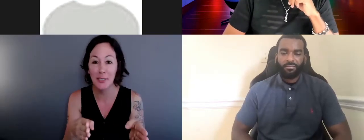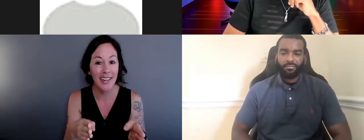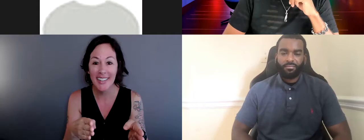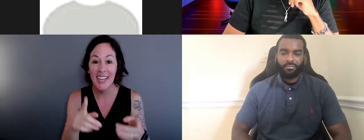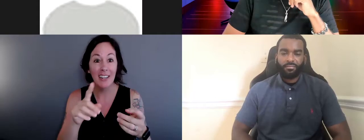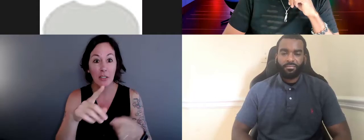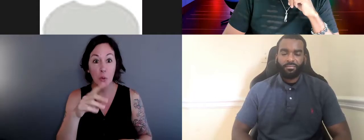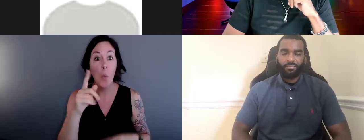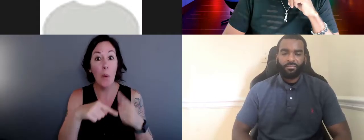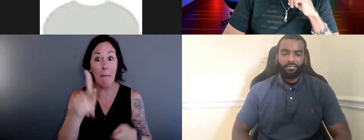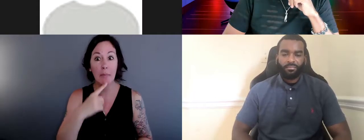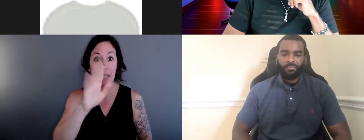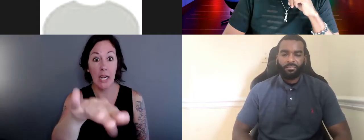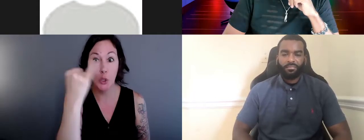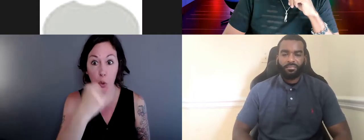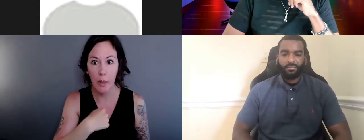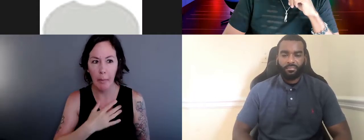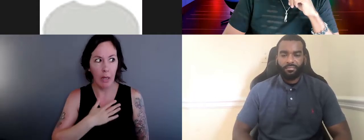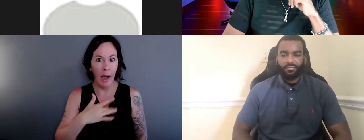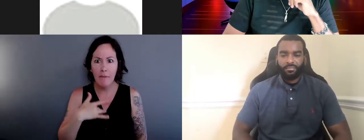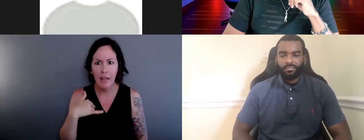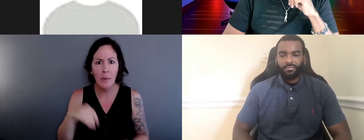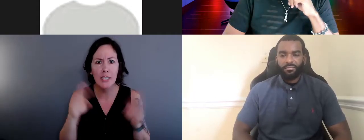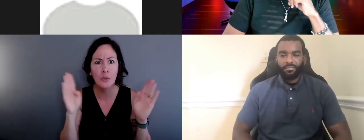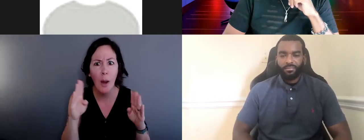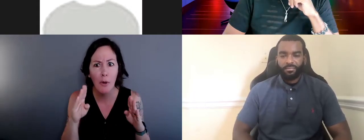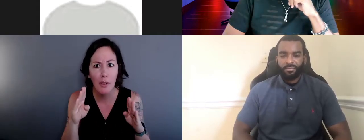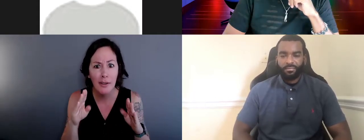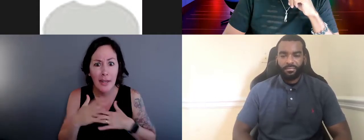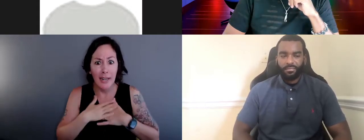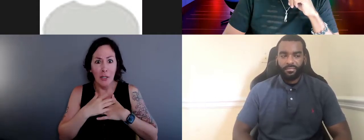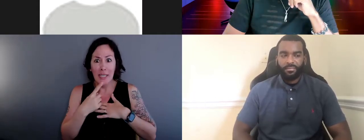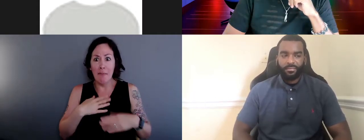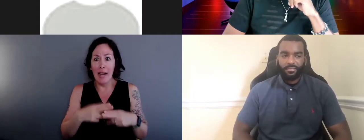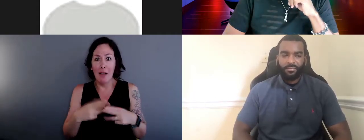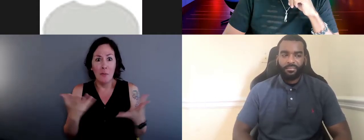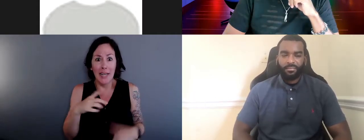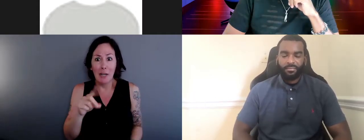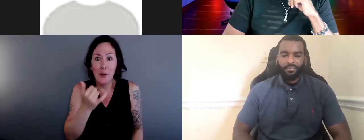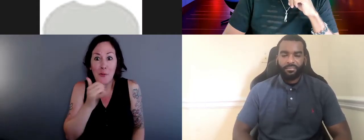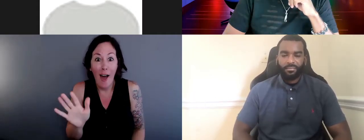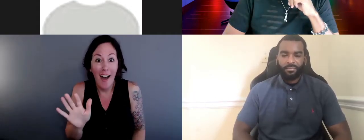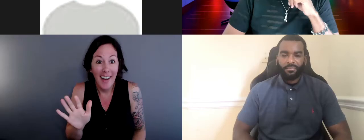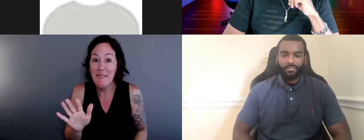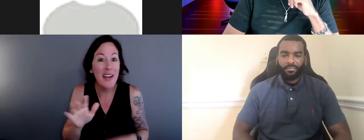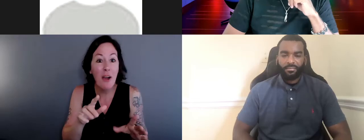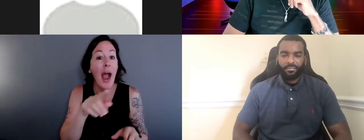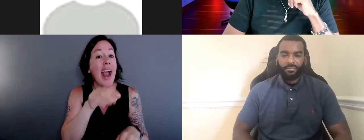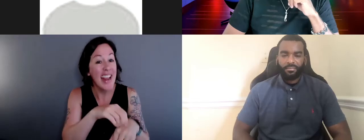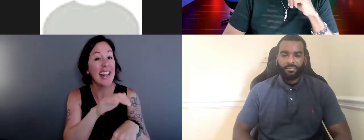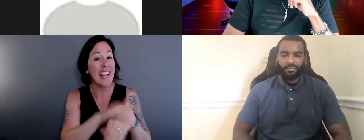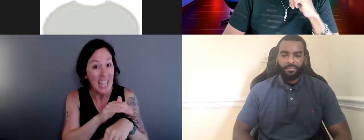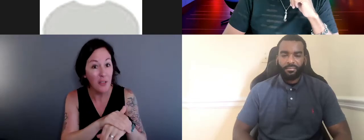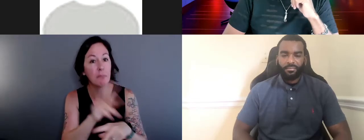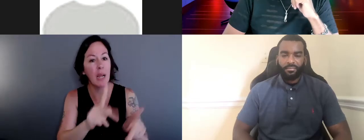in the deaf community, we don't actually use names to address people. We point that is part of the language. And when people